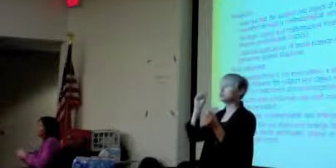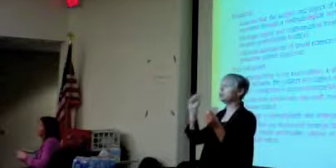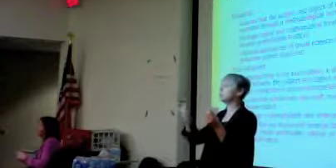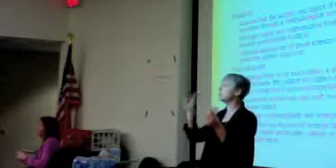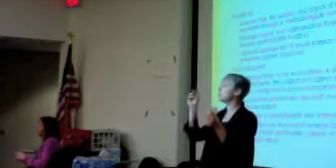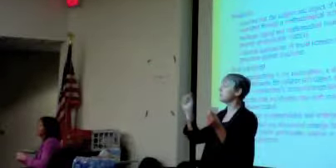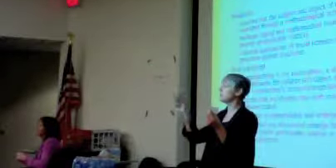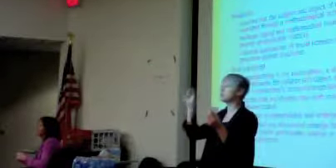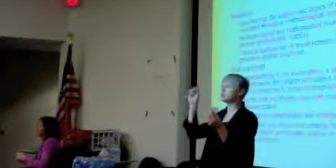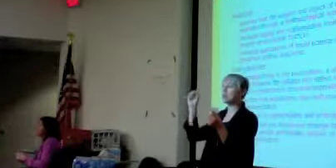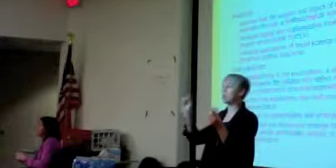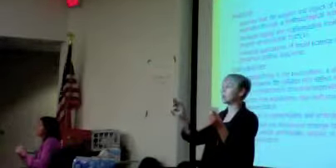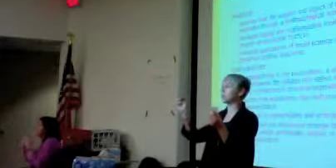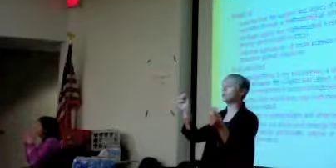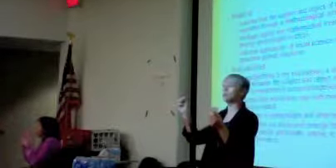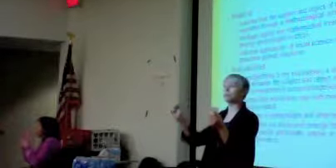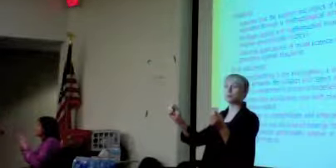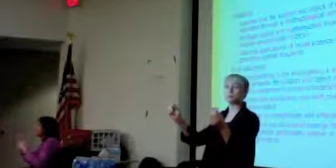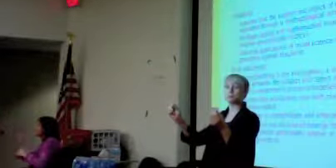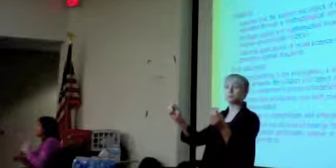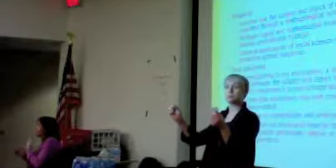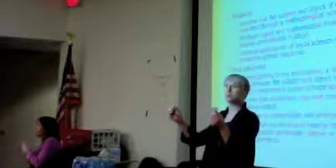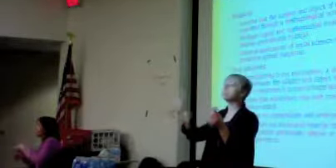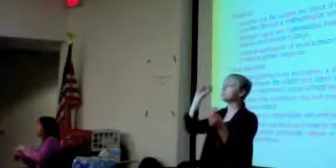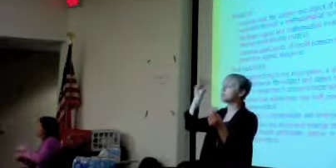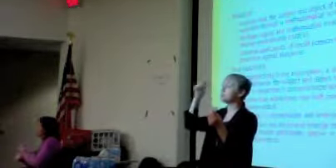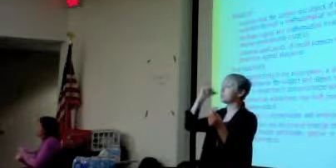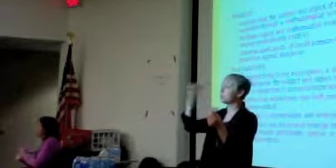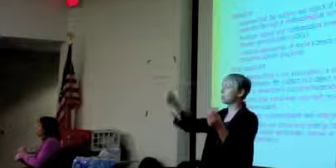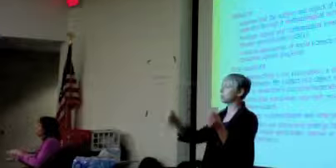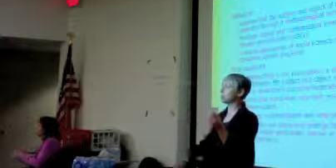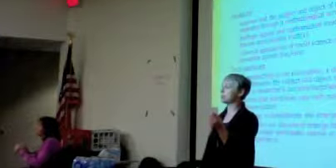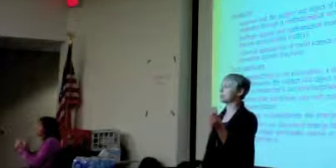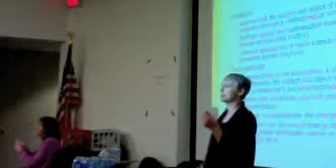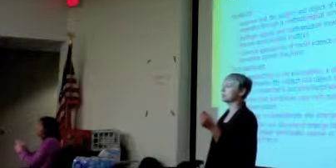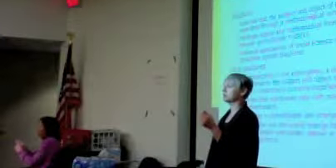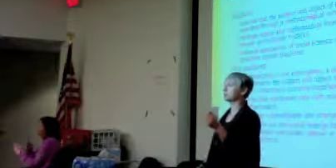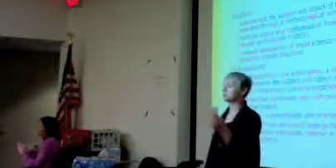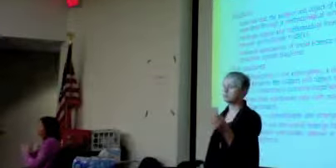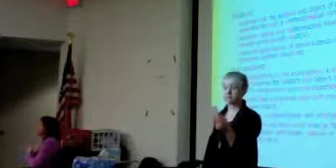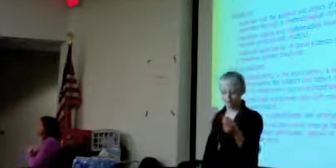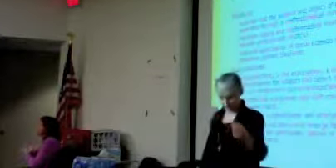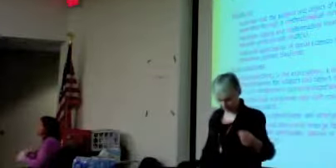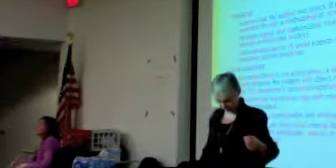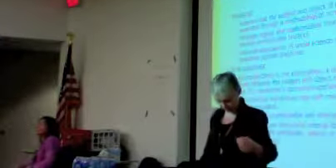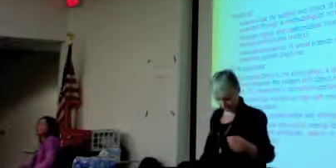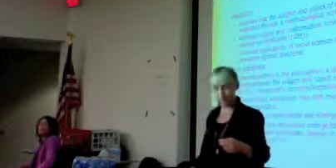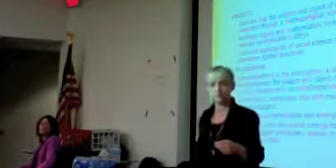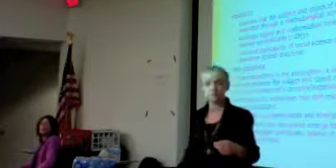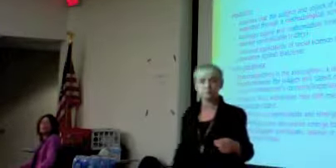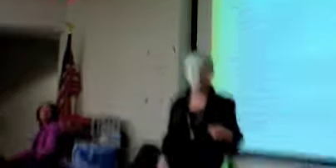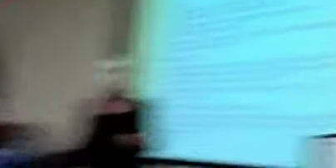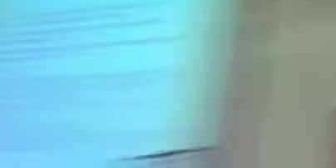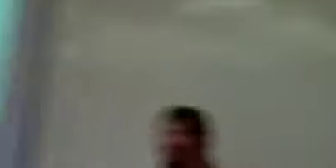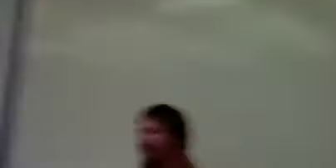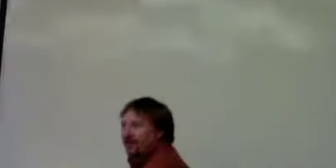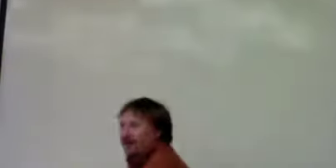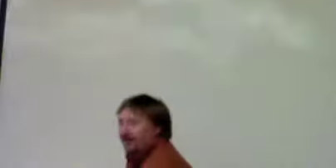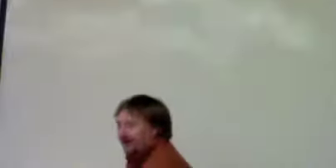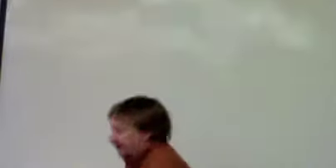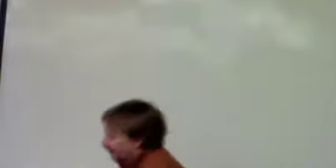It's legitimate, focused, high-quality work. So go take a break. We'll come back and talk about how you do it. Good. Let's wait till the bell rings.